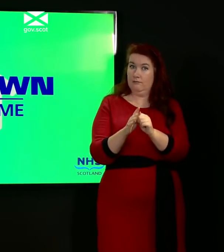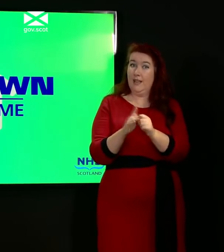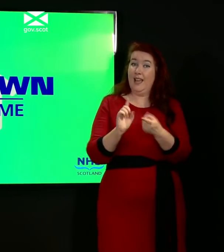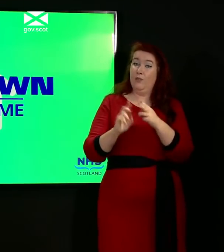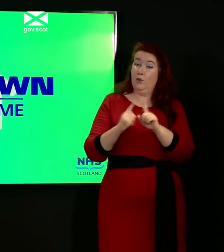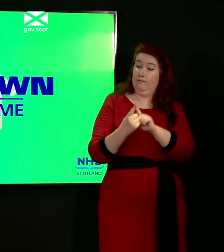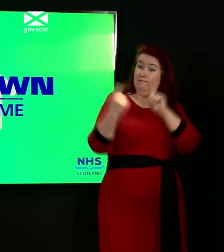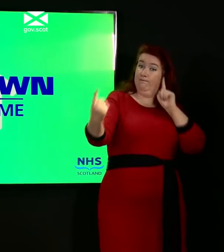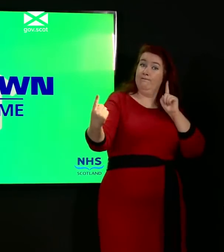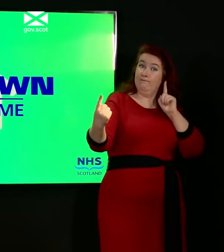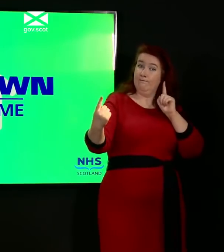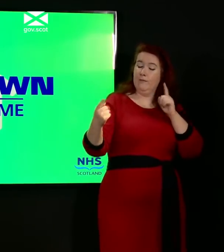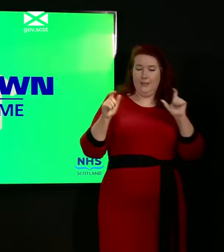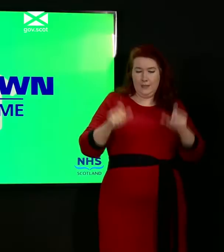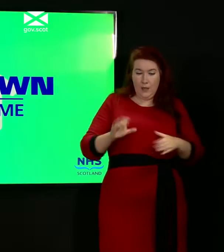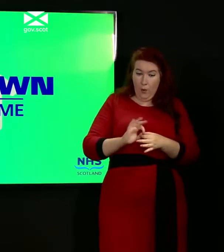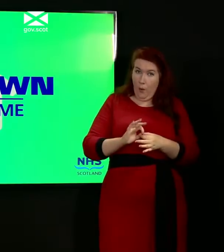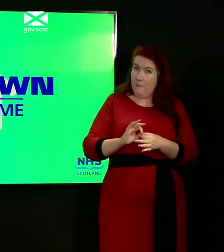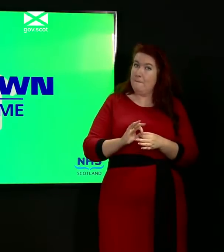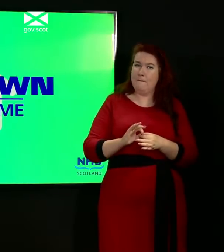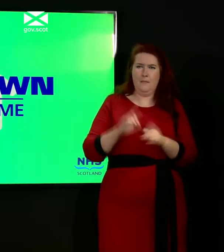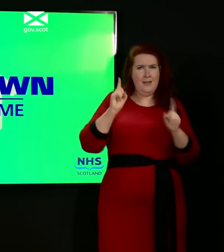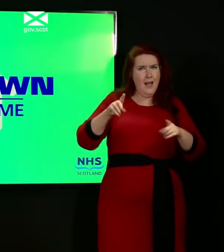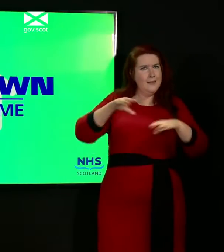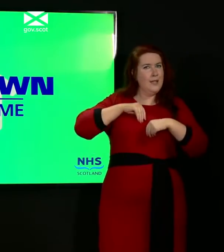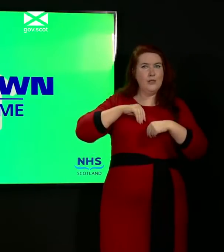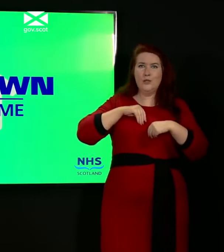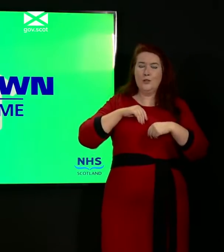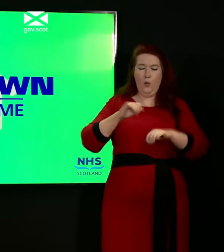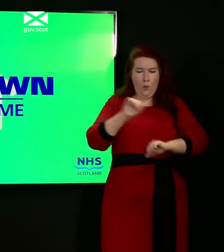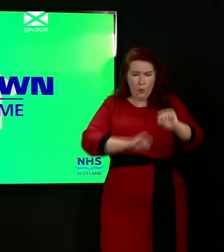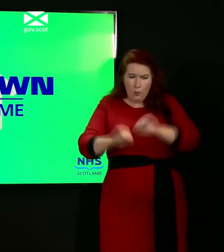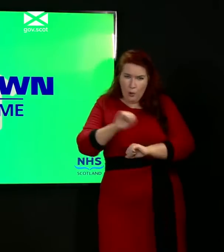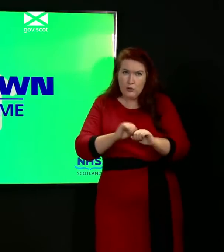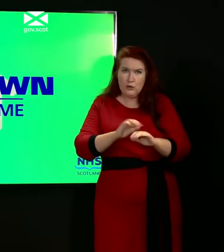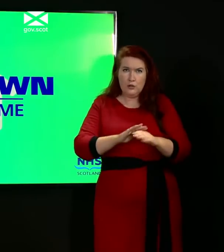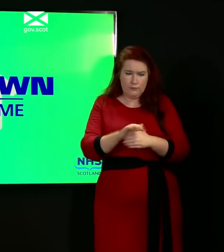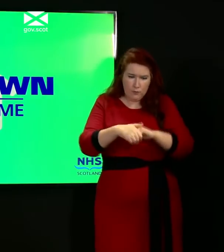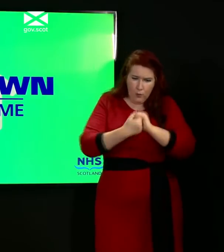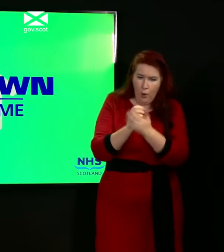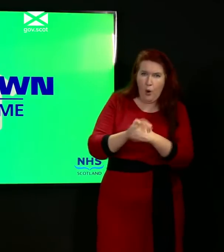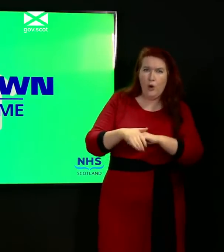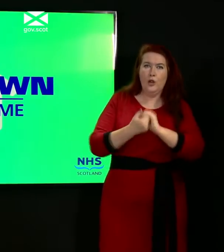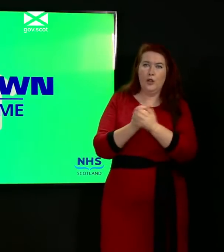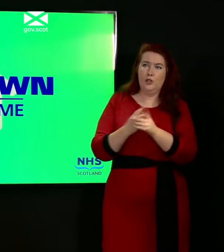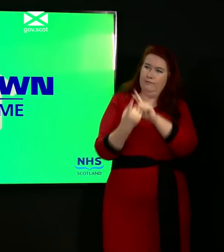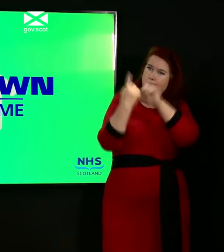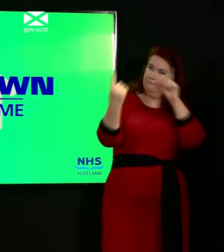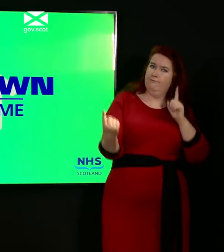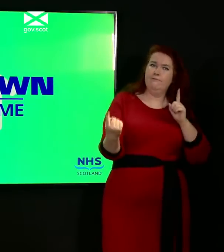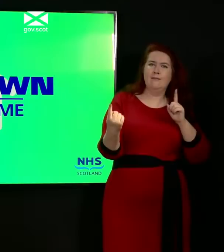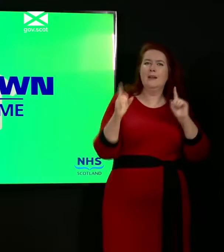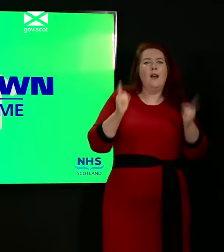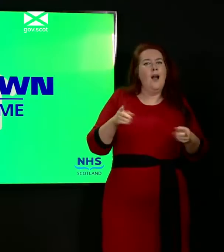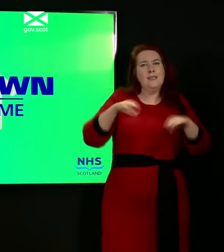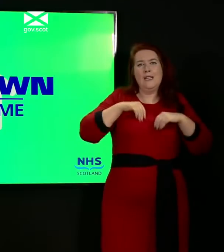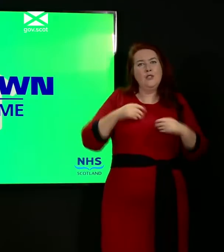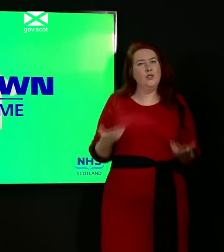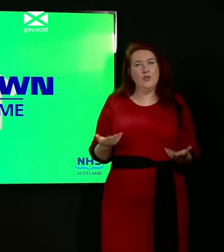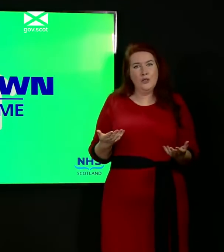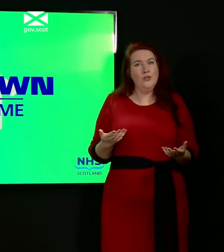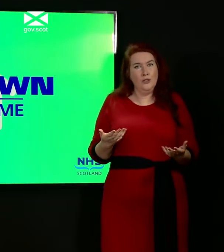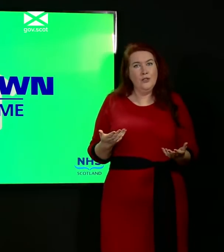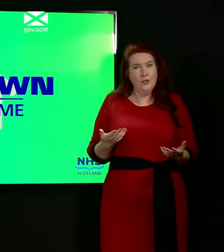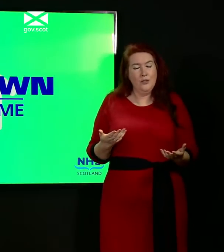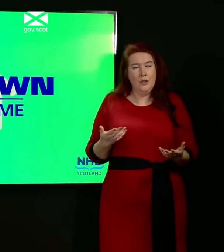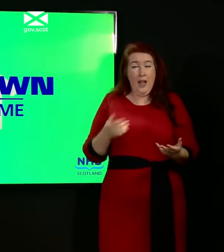from people and you stay at home, you wash your hands, you wash your surfaces, and you keep distanced. All those things that I know